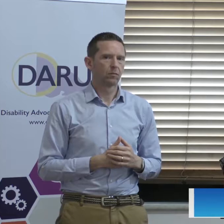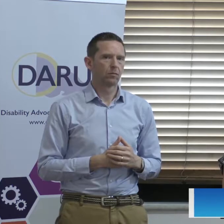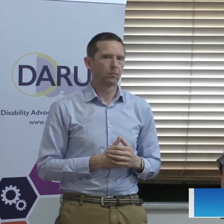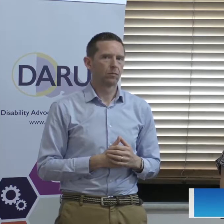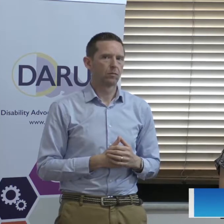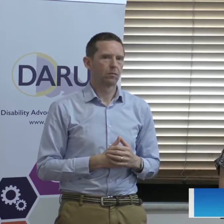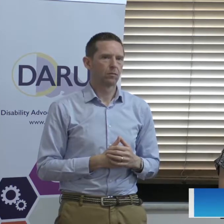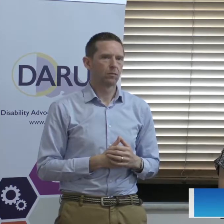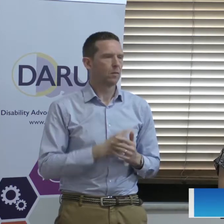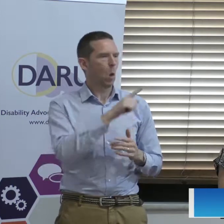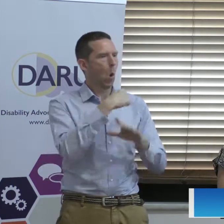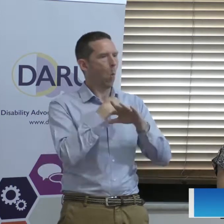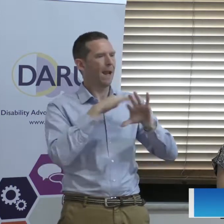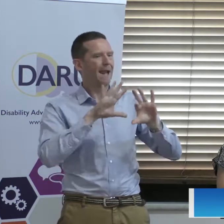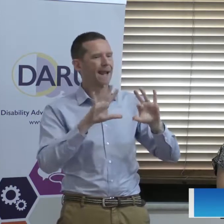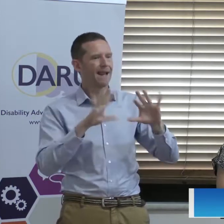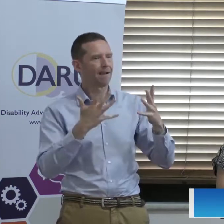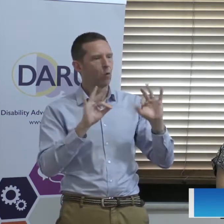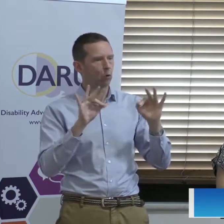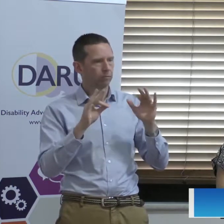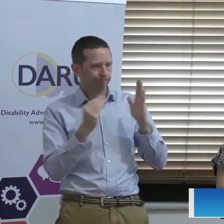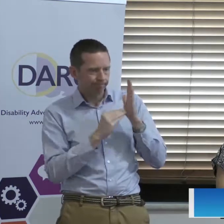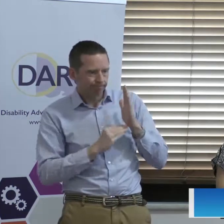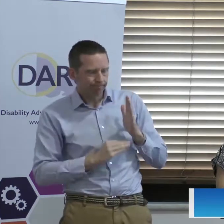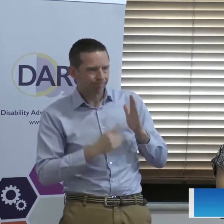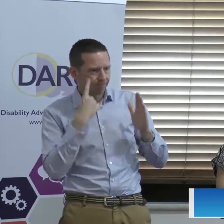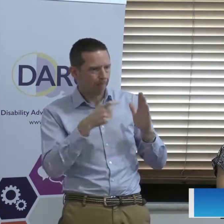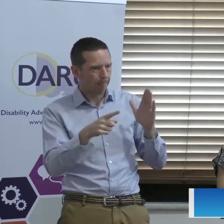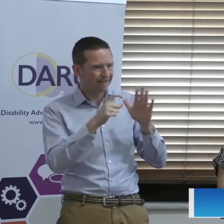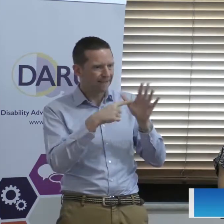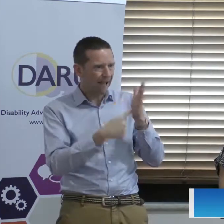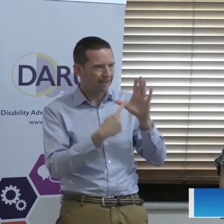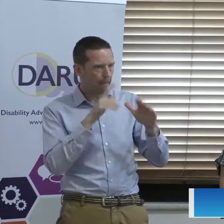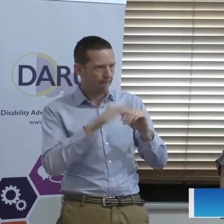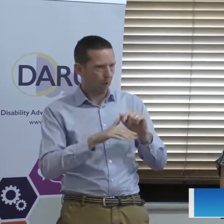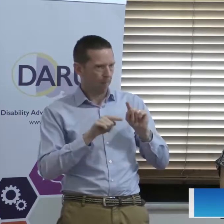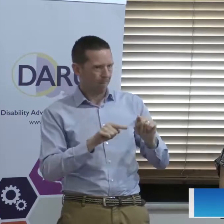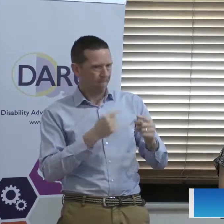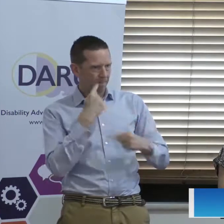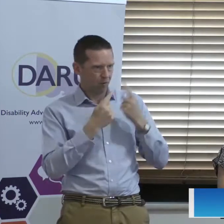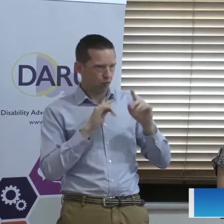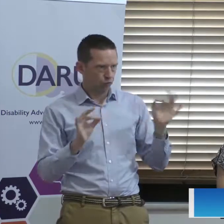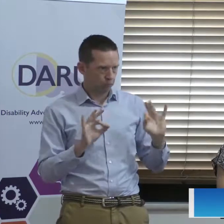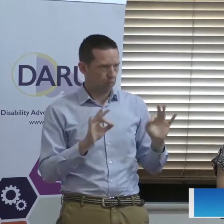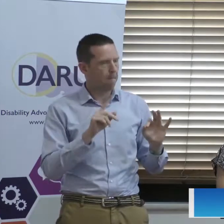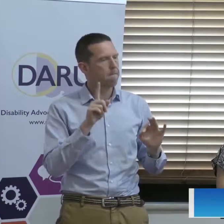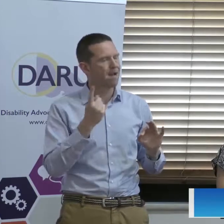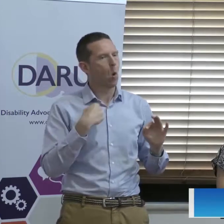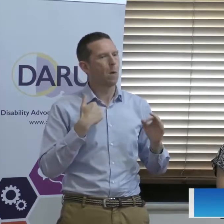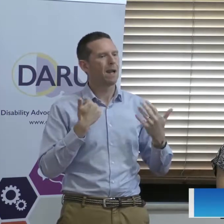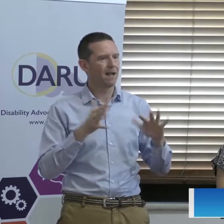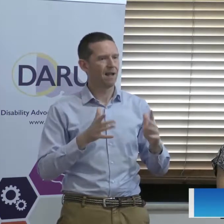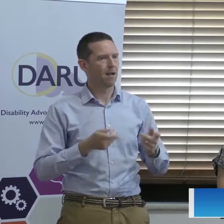we're not capturing data on that kind of thing, but we do